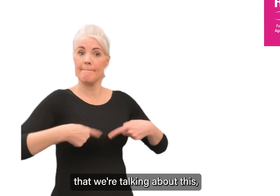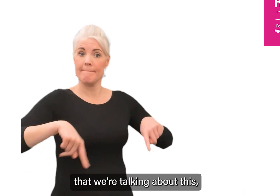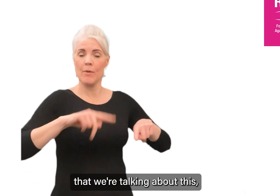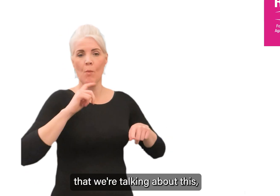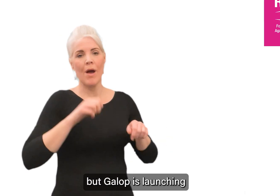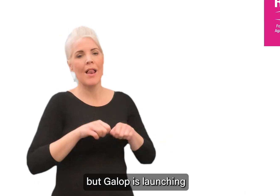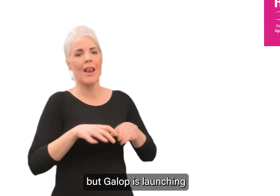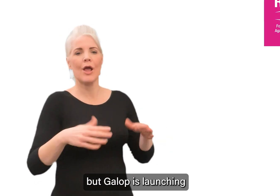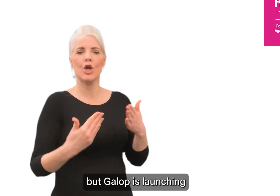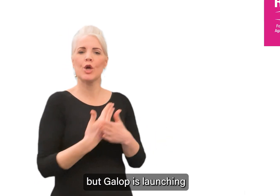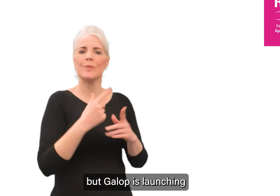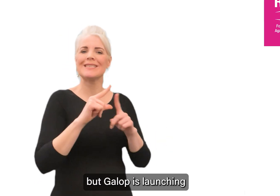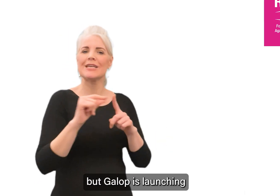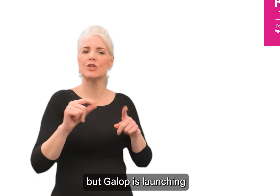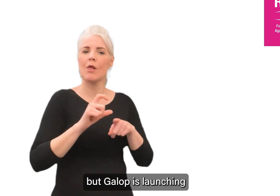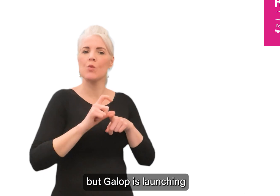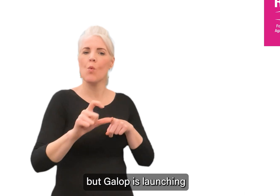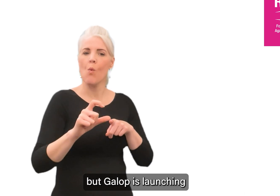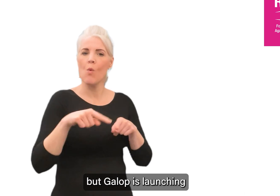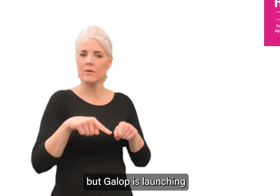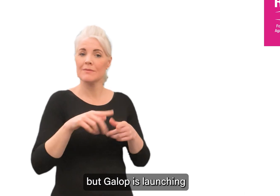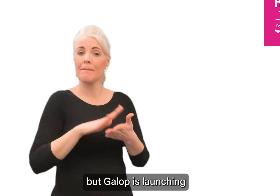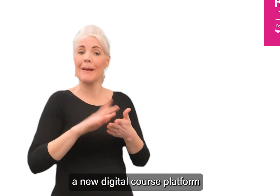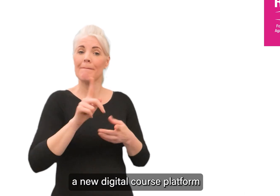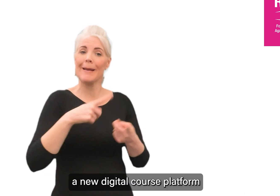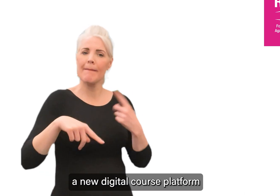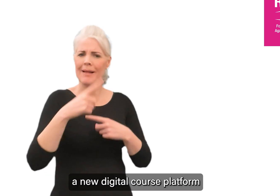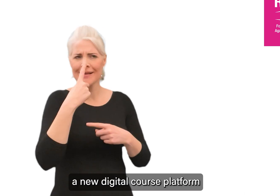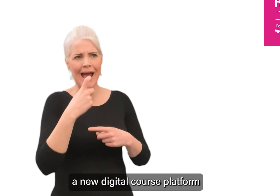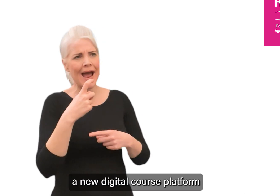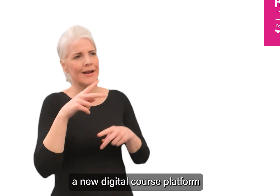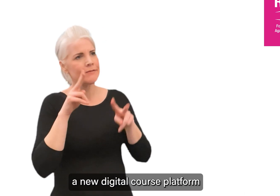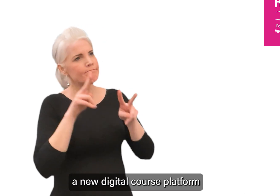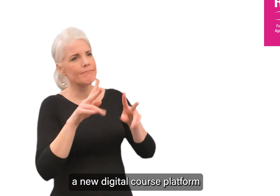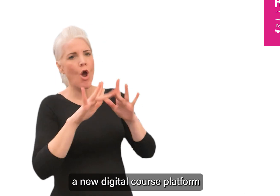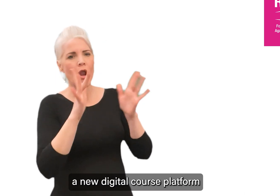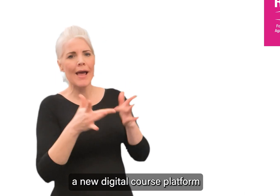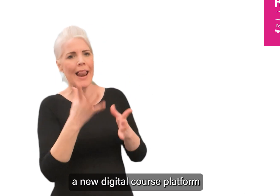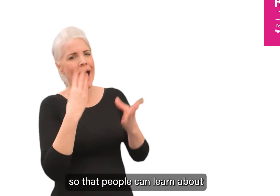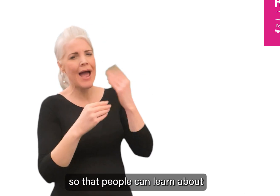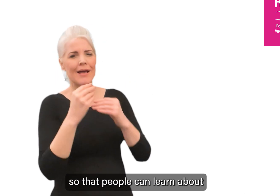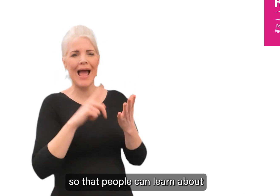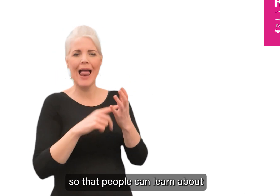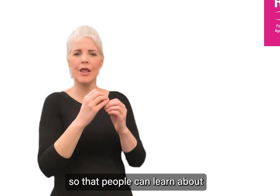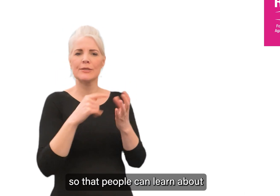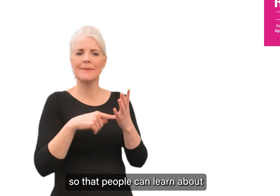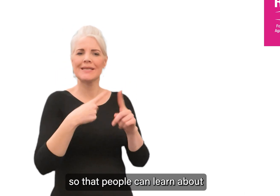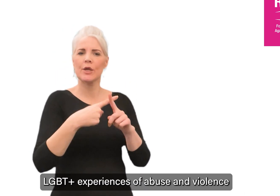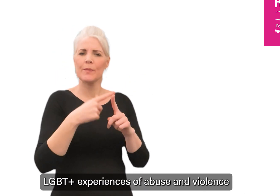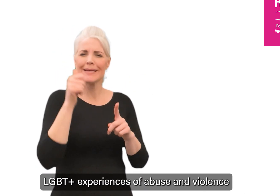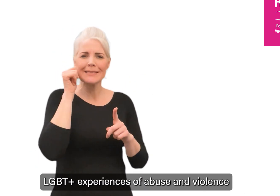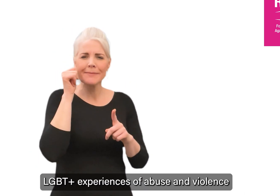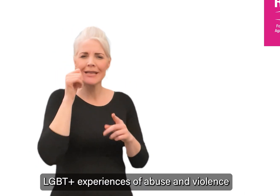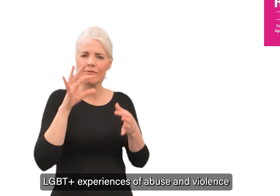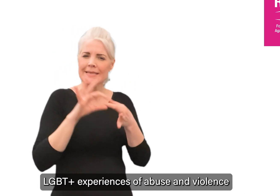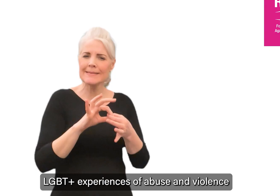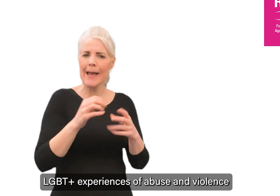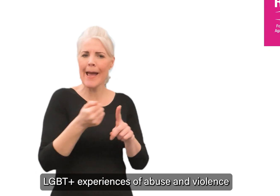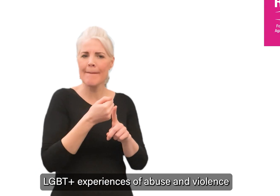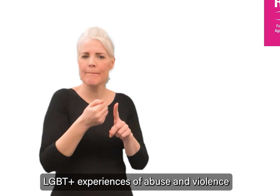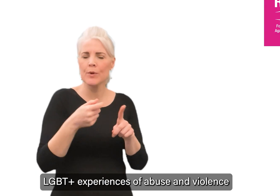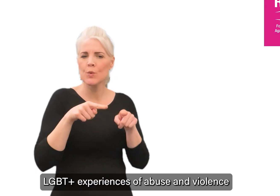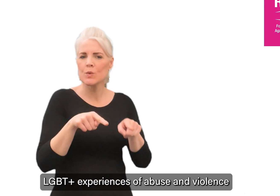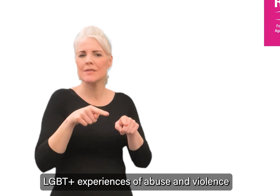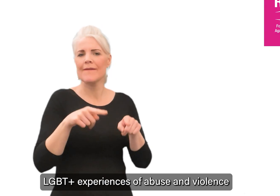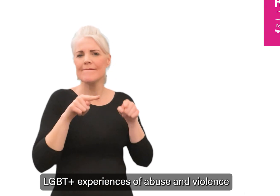talking about this, but Gallup is launching a new digital course platform so that people can learn about LGBT plus